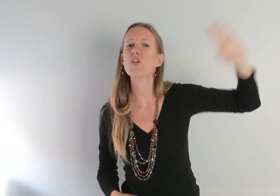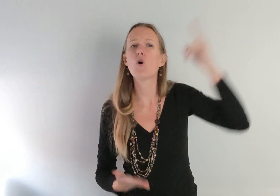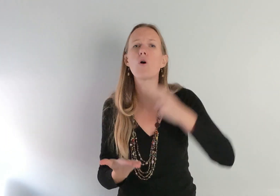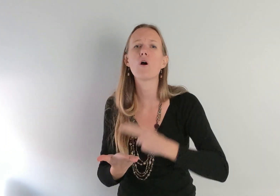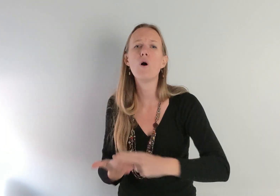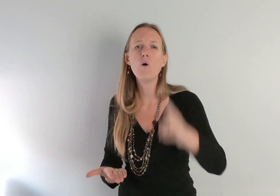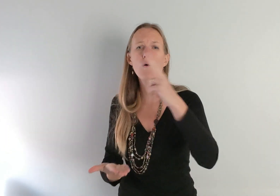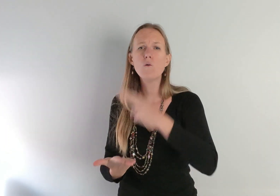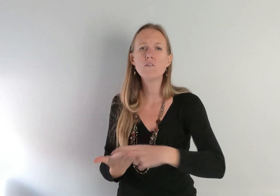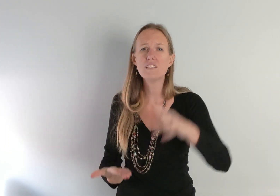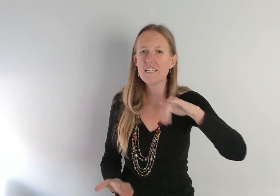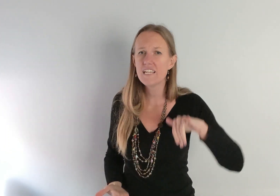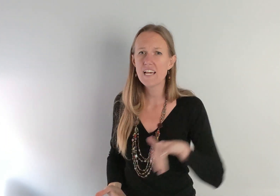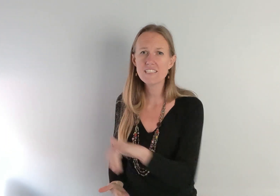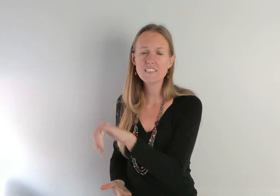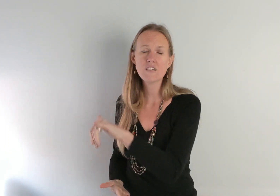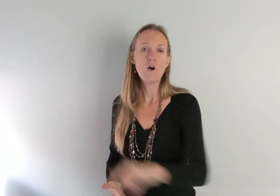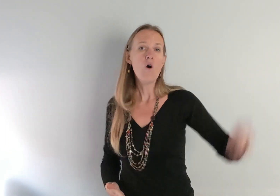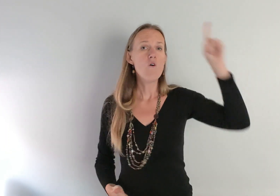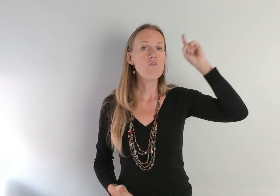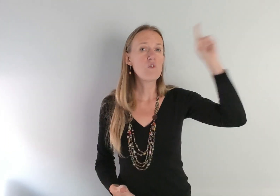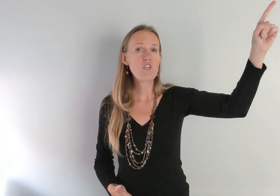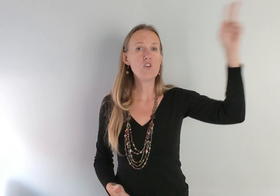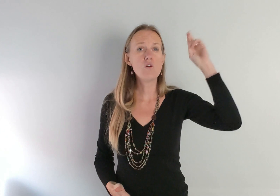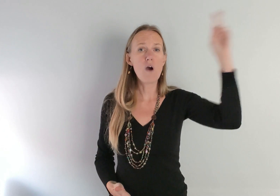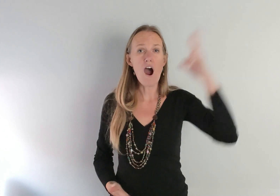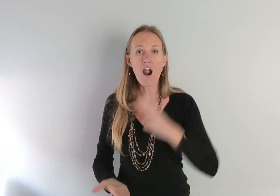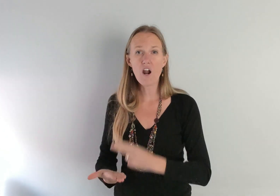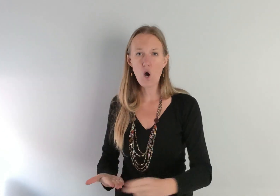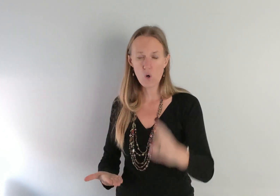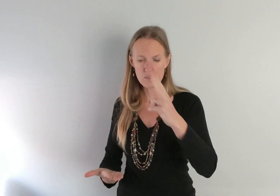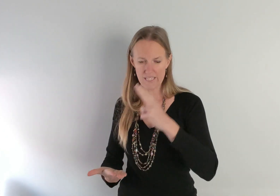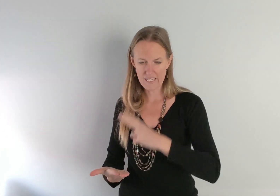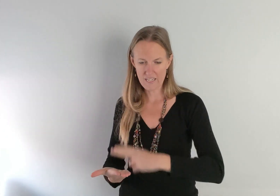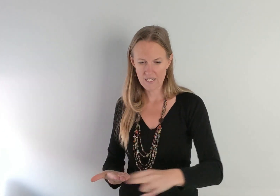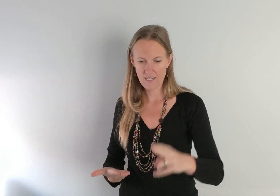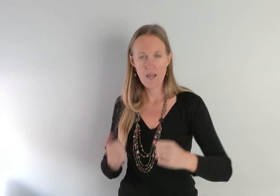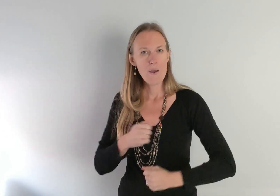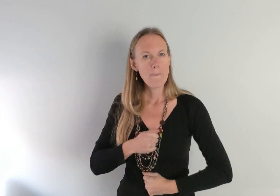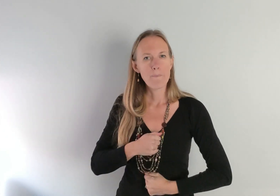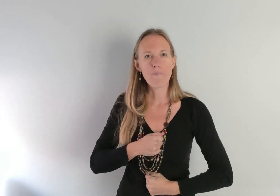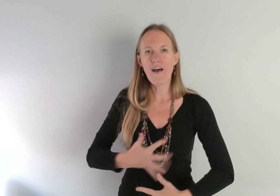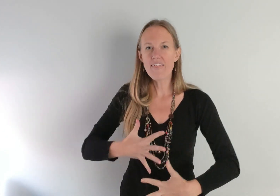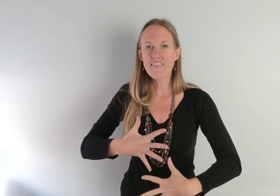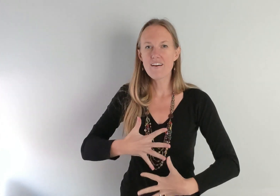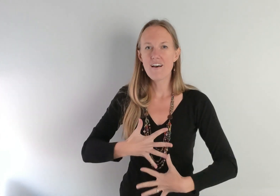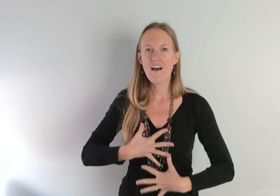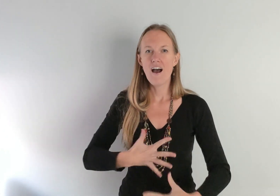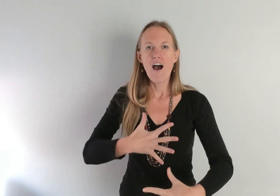your holiness, for you are holy, breath